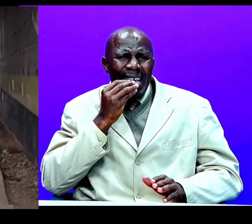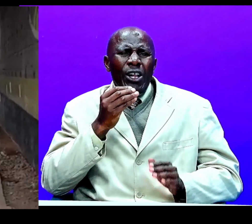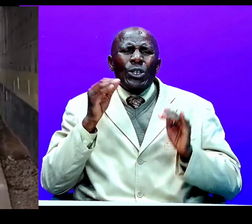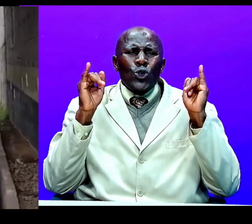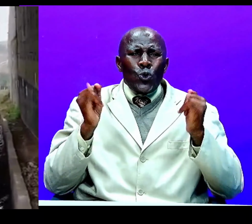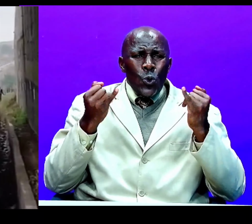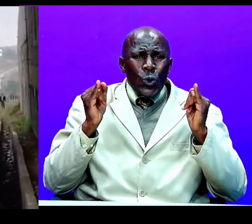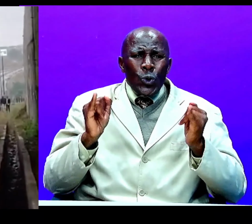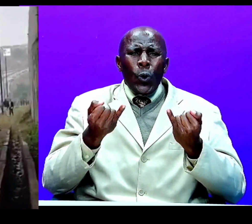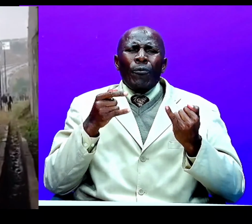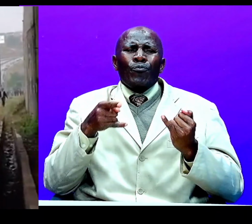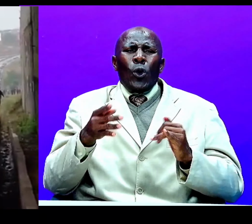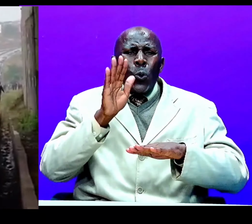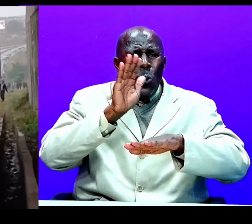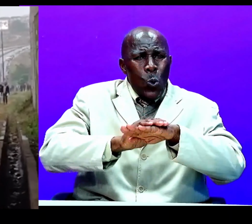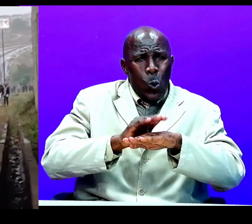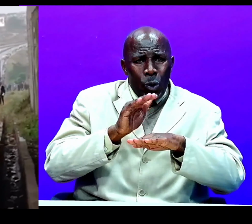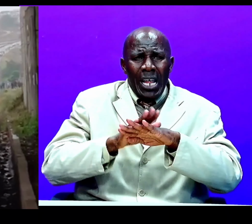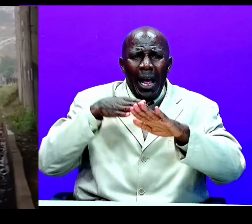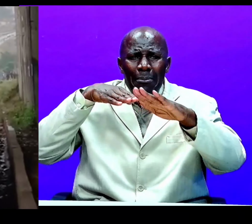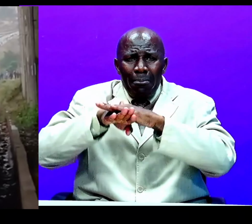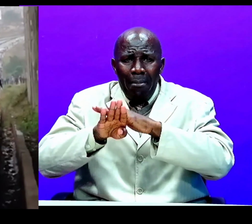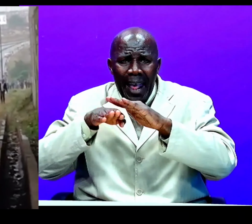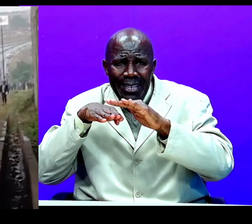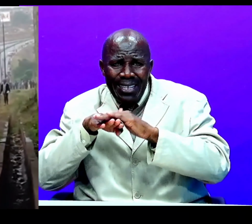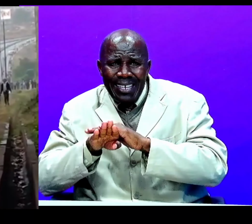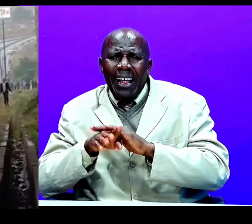with sign language interpretation,